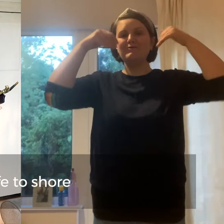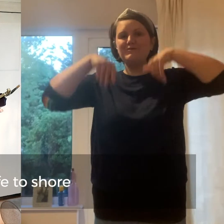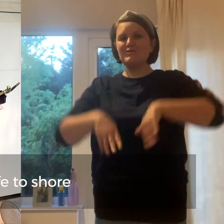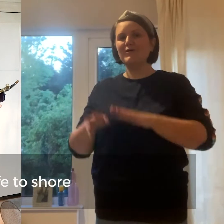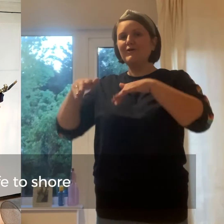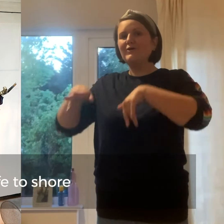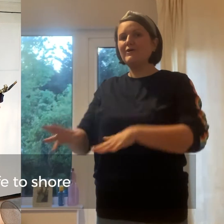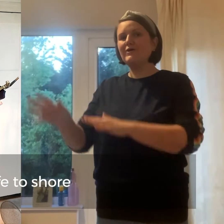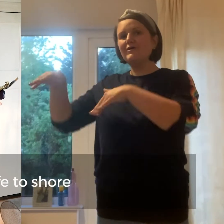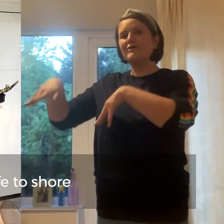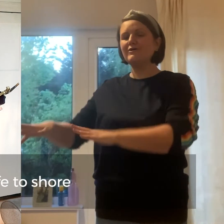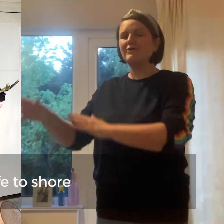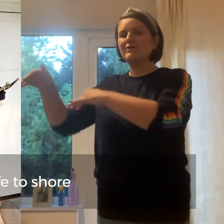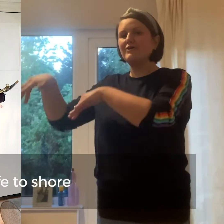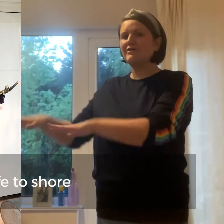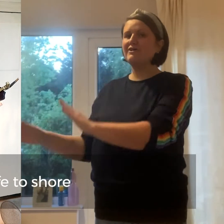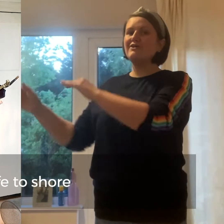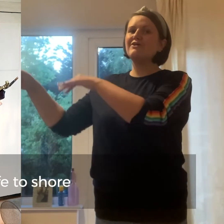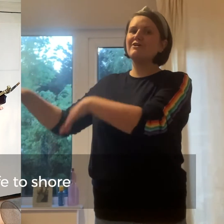Safe to